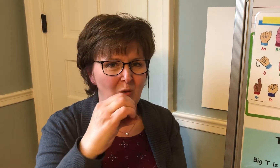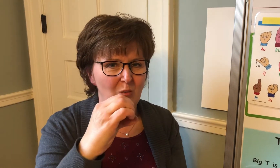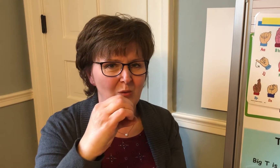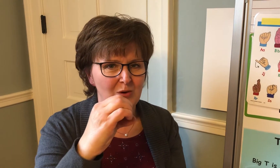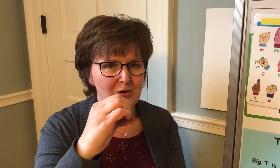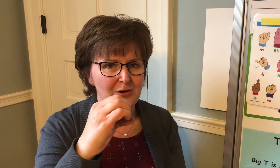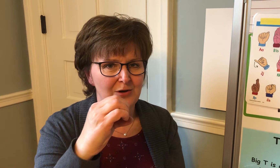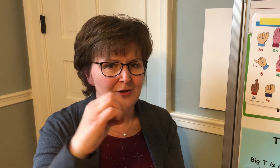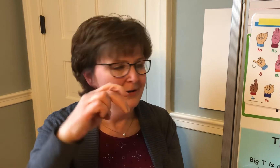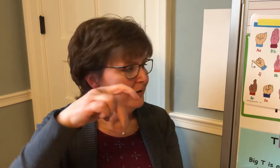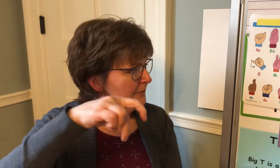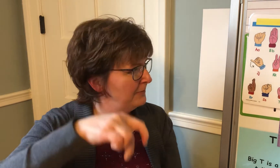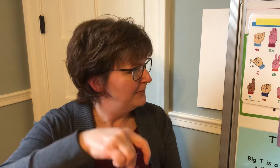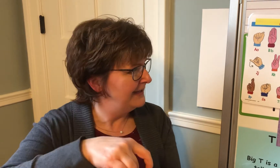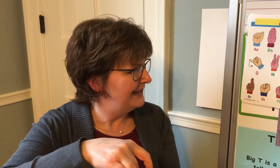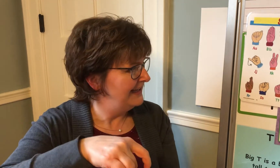O, P,